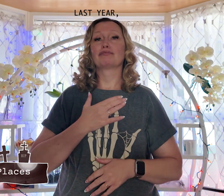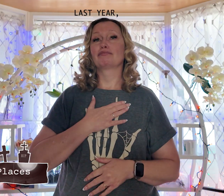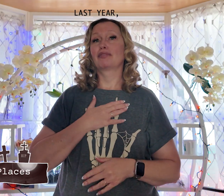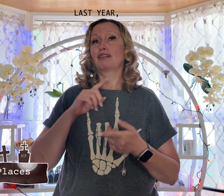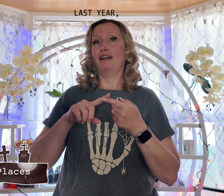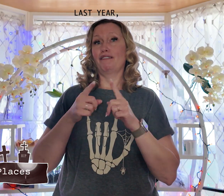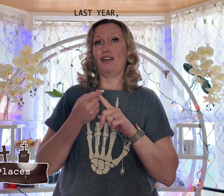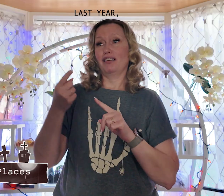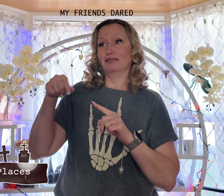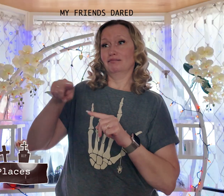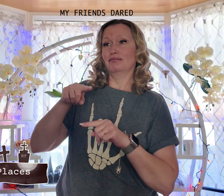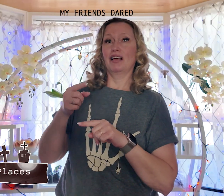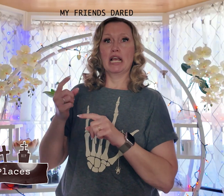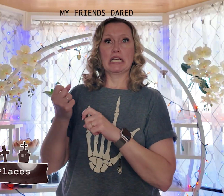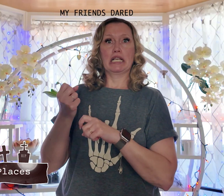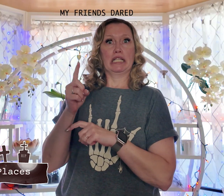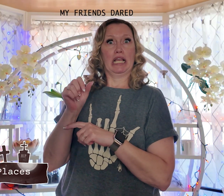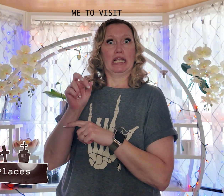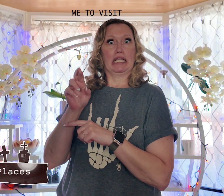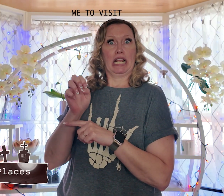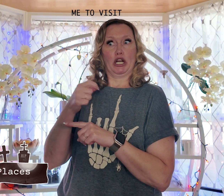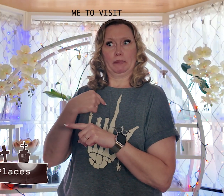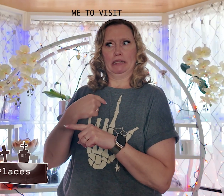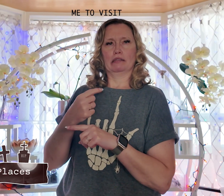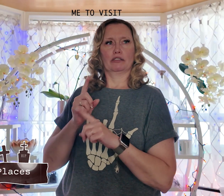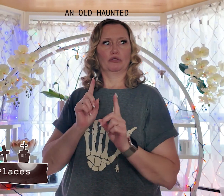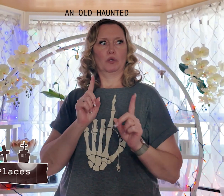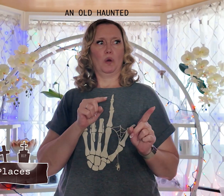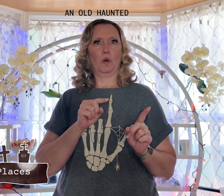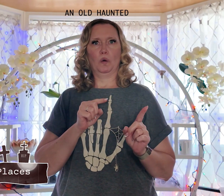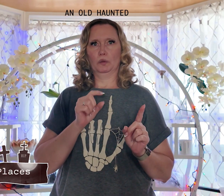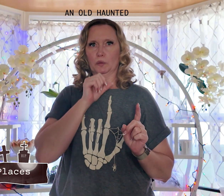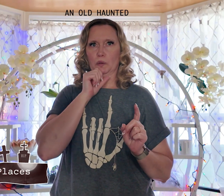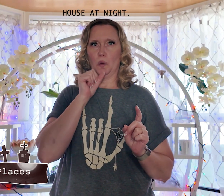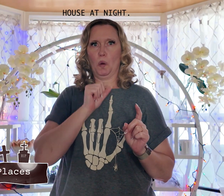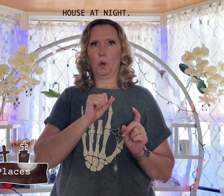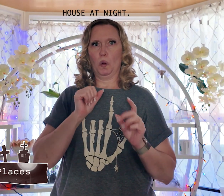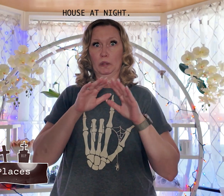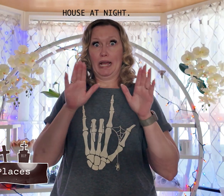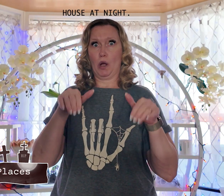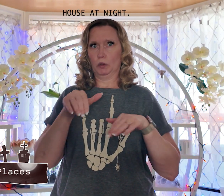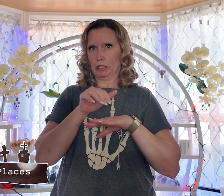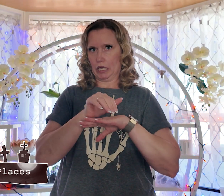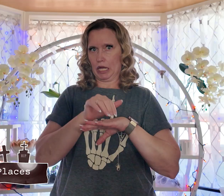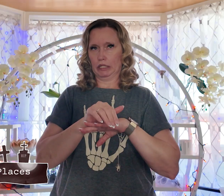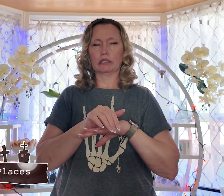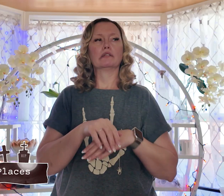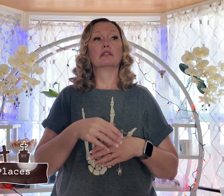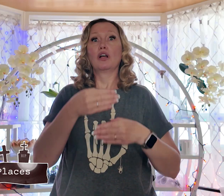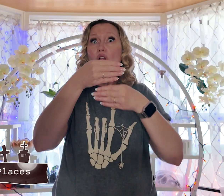Last year, my friends dared me to visit an old haunted house at night.